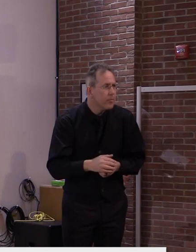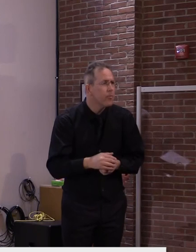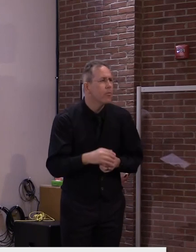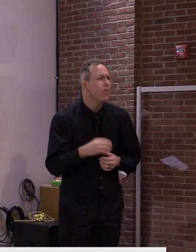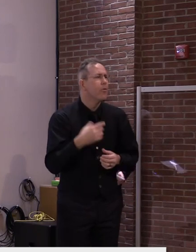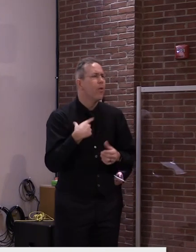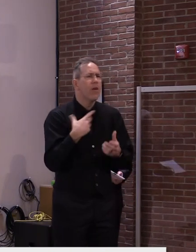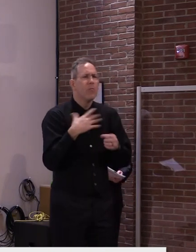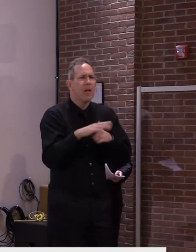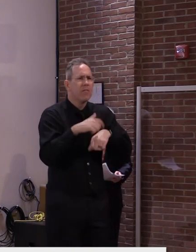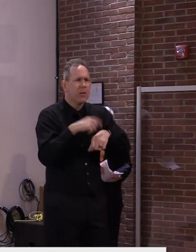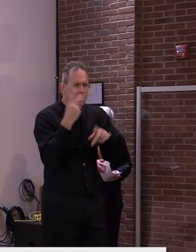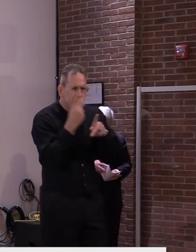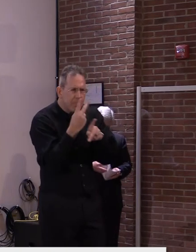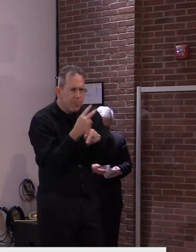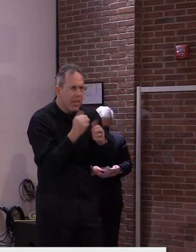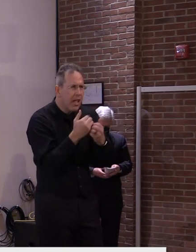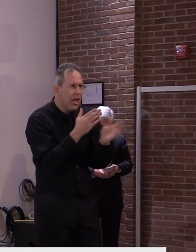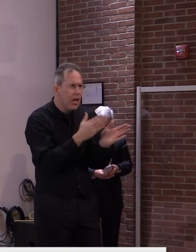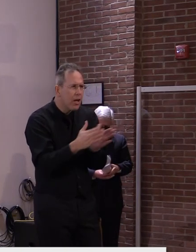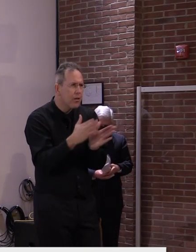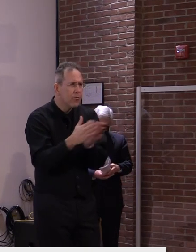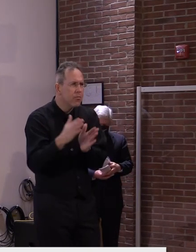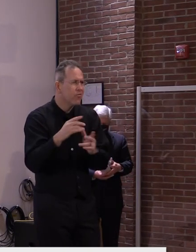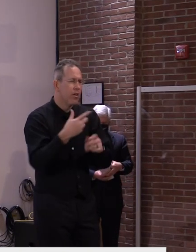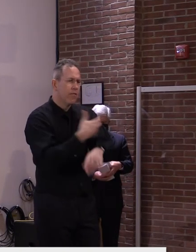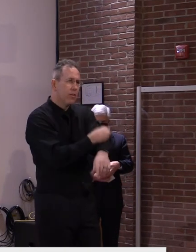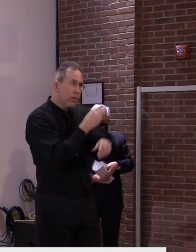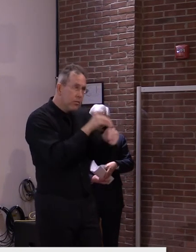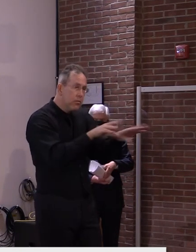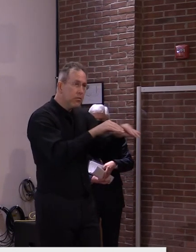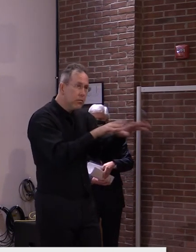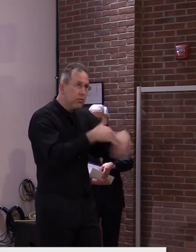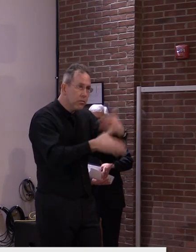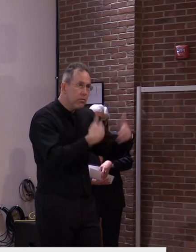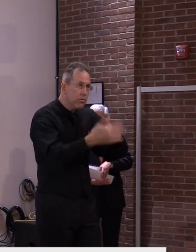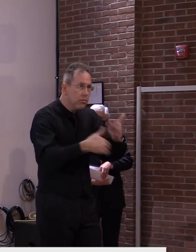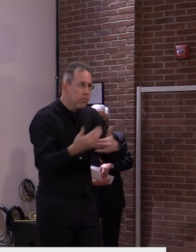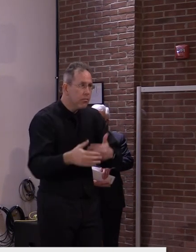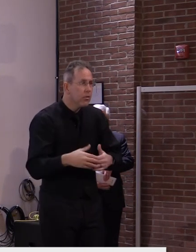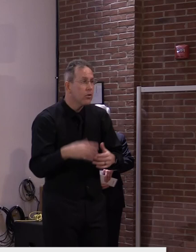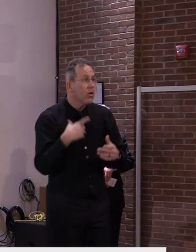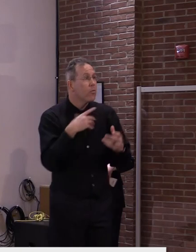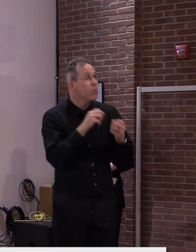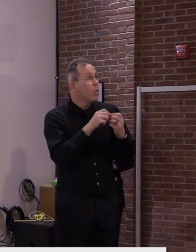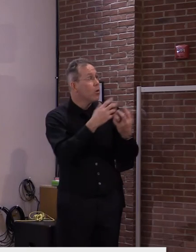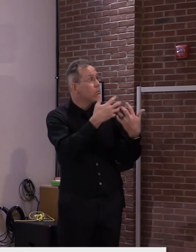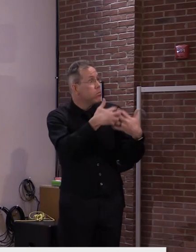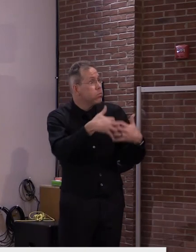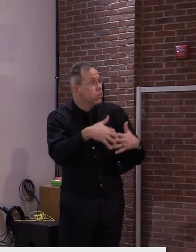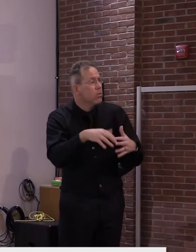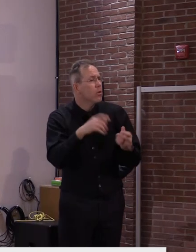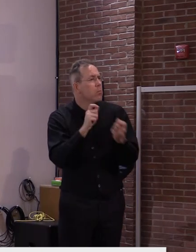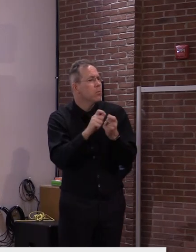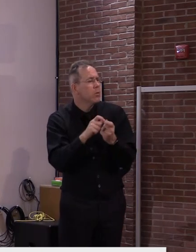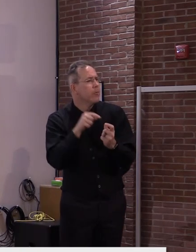actively involved in that. And as we develop more specificity on that, we'll be sharing it with you and other stakeholder